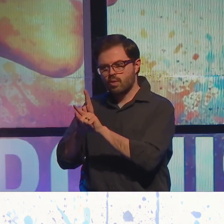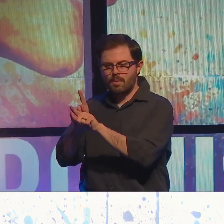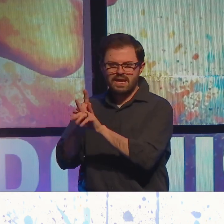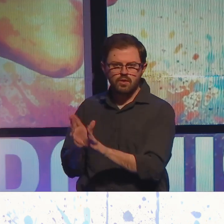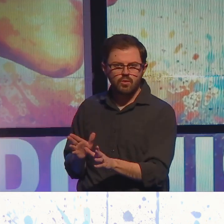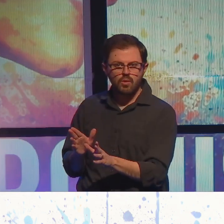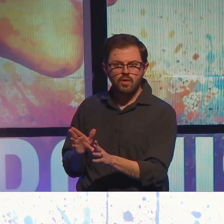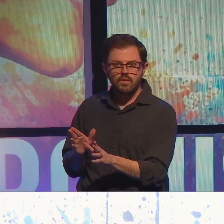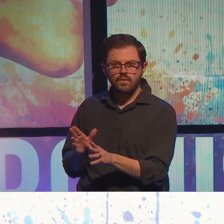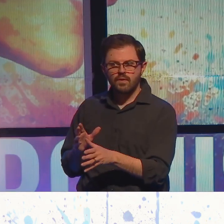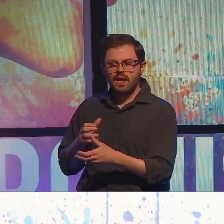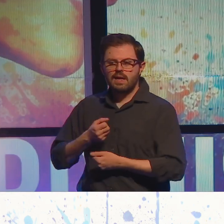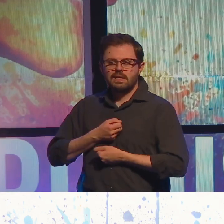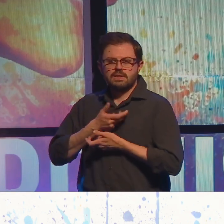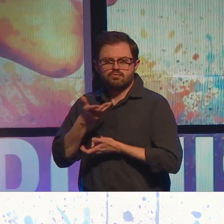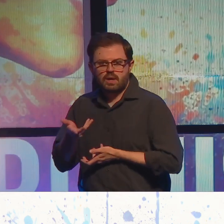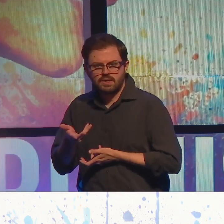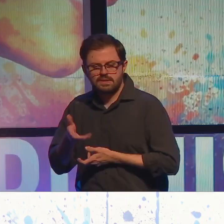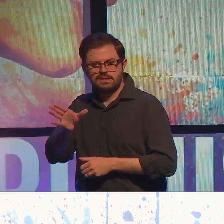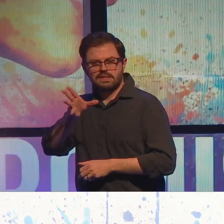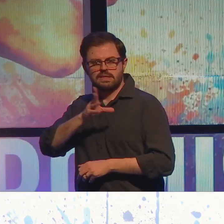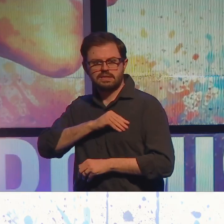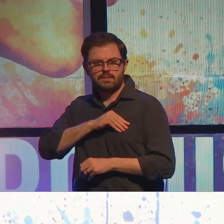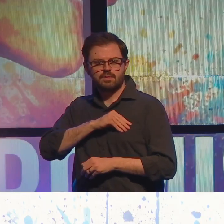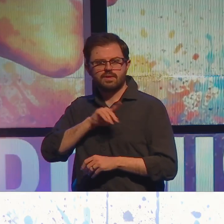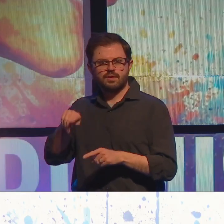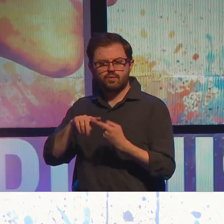it. It will lose its power as you do that.